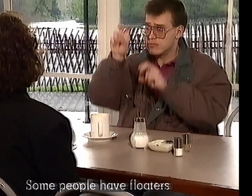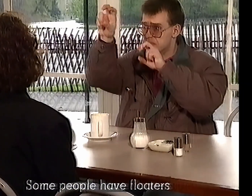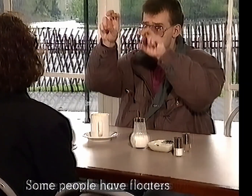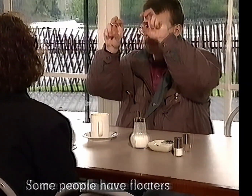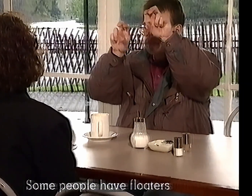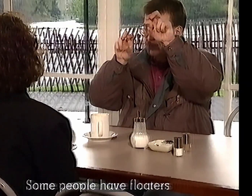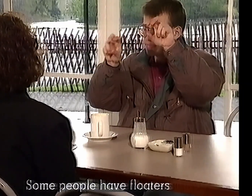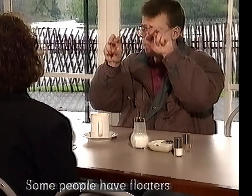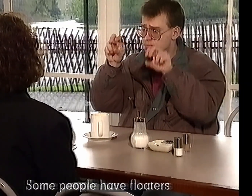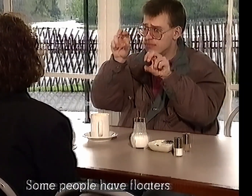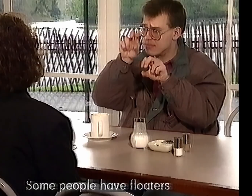Some people have floaters.